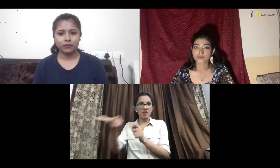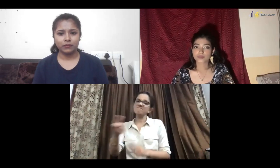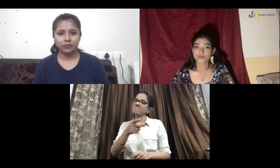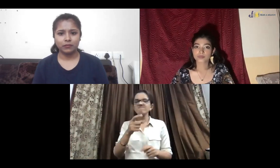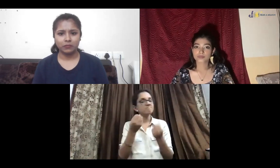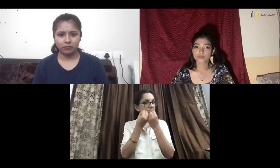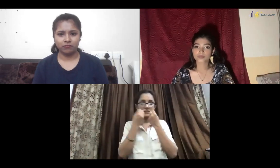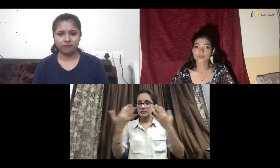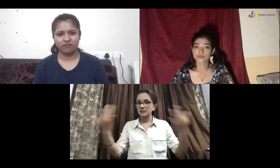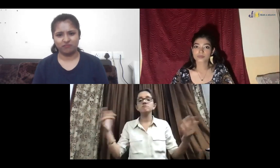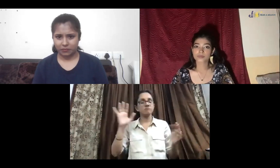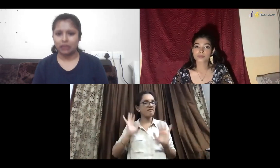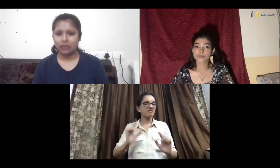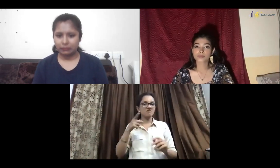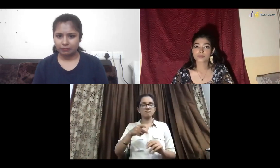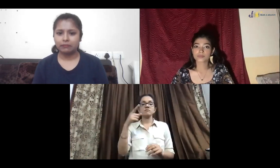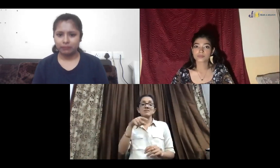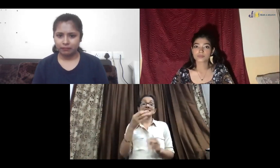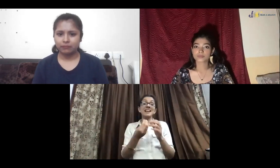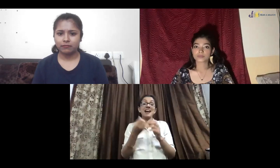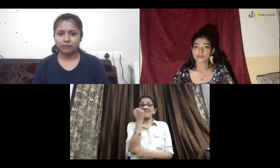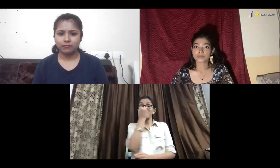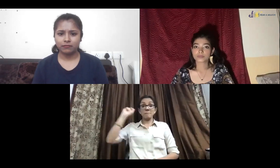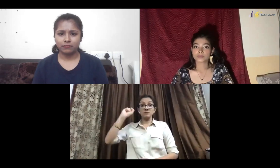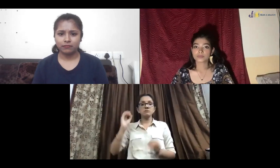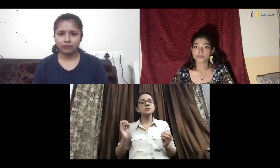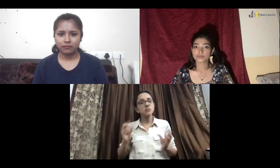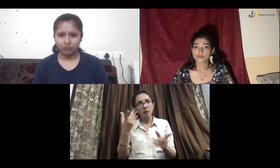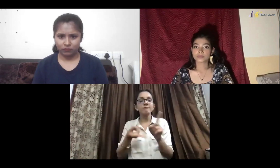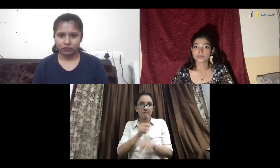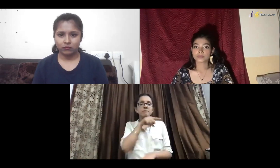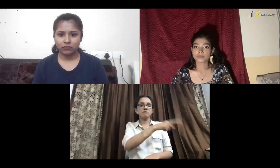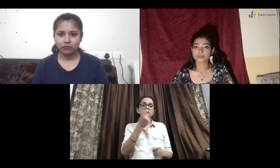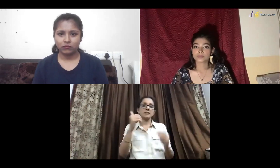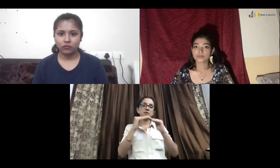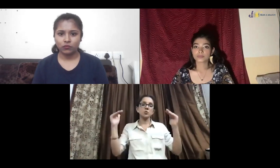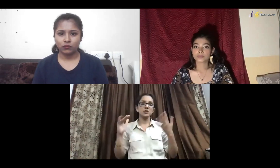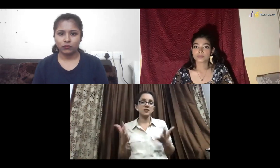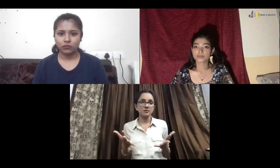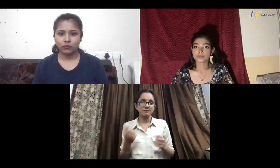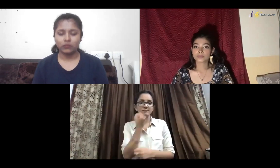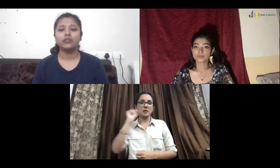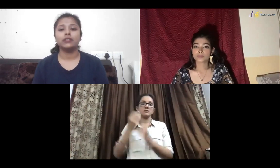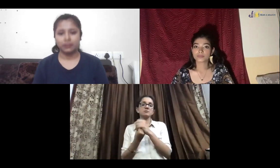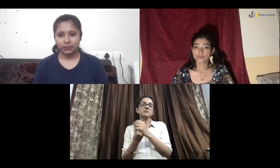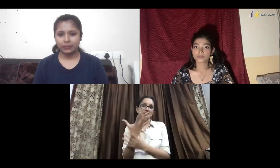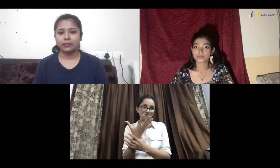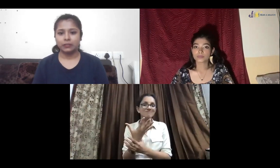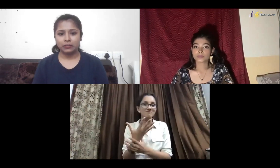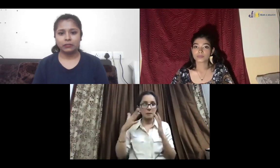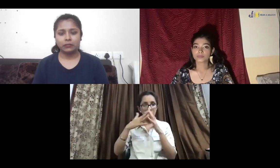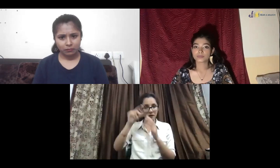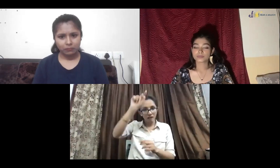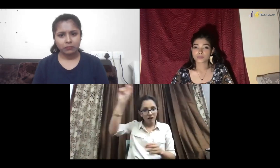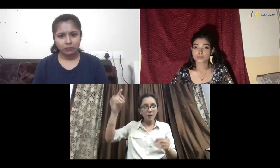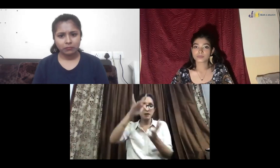experience. And also about the salary, yes, it's true. I have seen that, yeah. So now people are